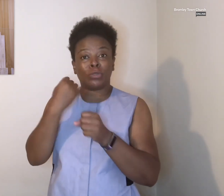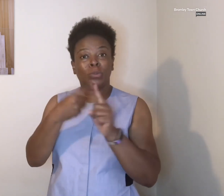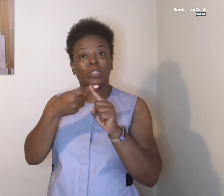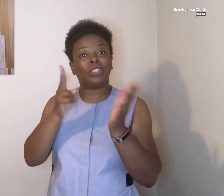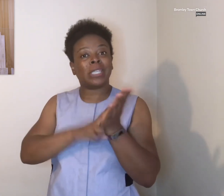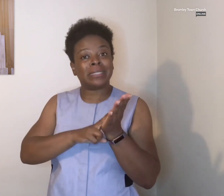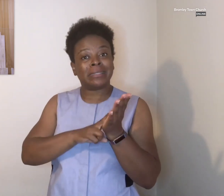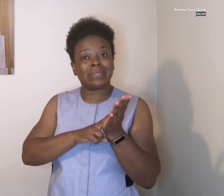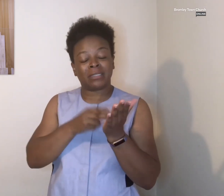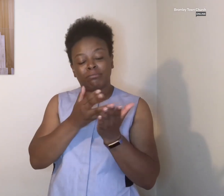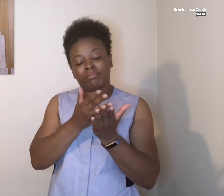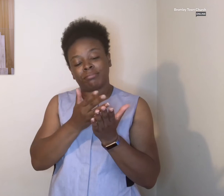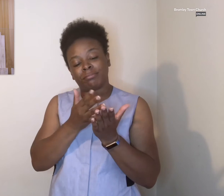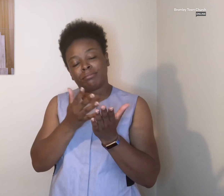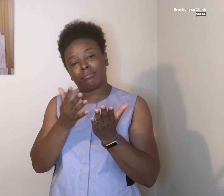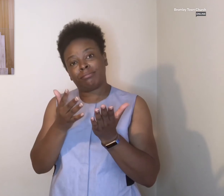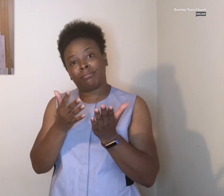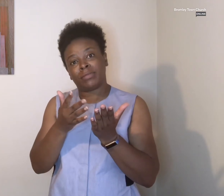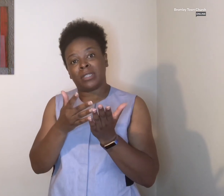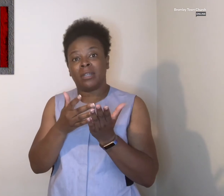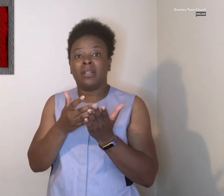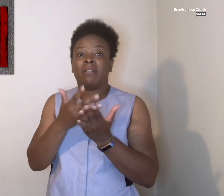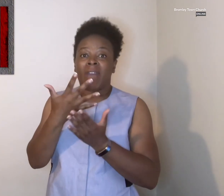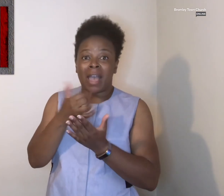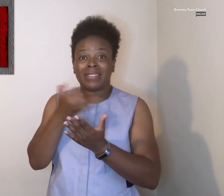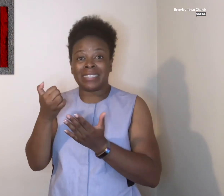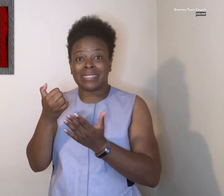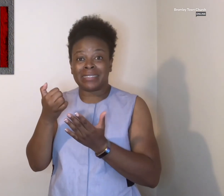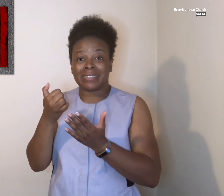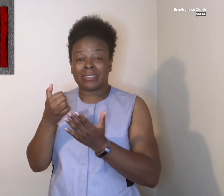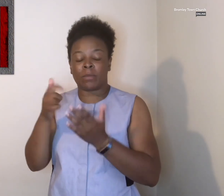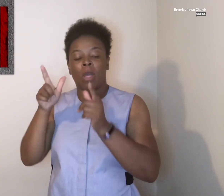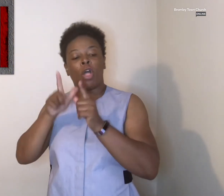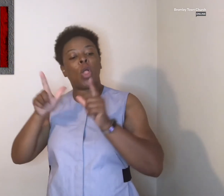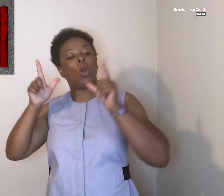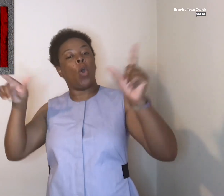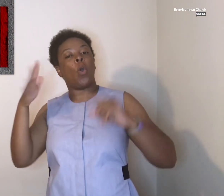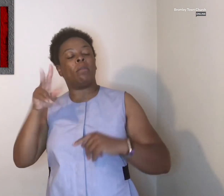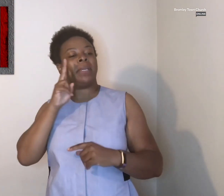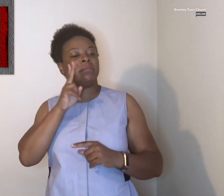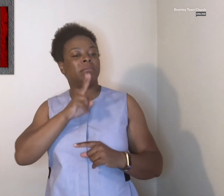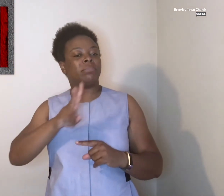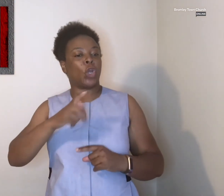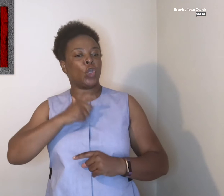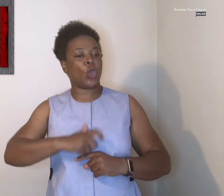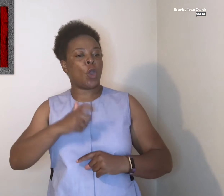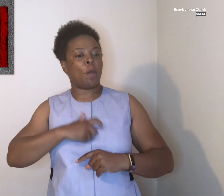6, verses 5 and 6, we read this. "The Lord observed the extent of human wickedness on the earth, and he